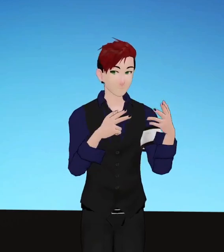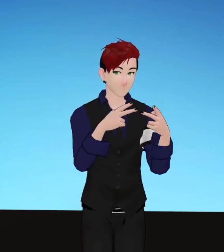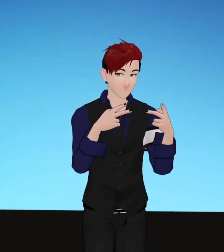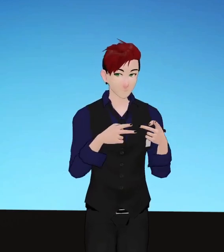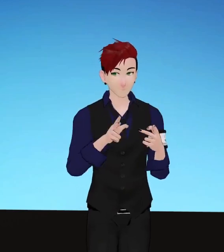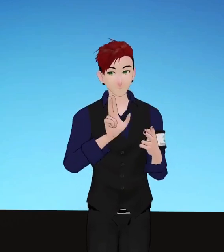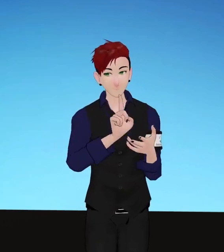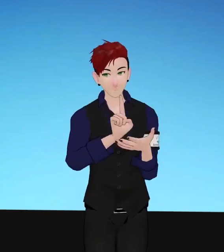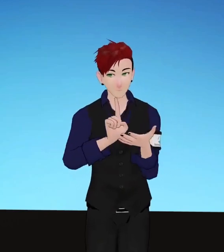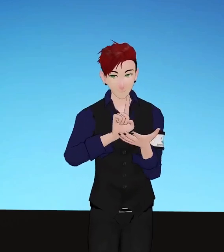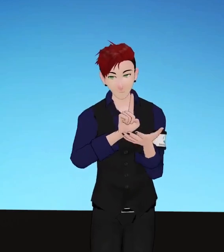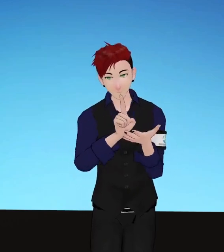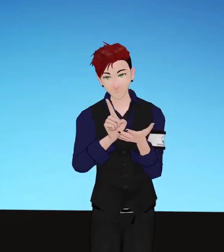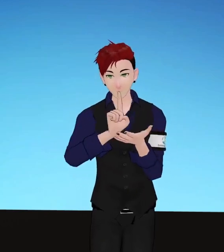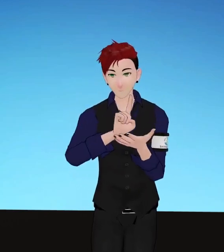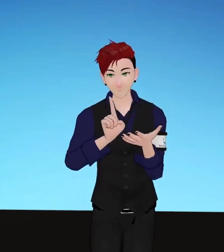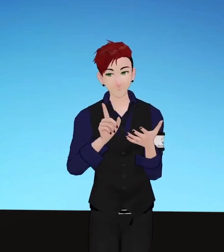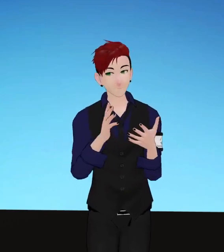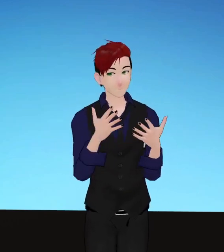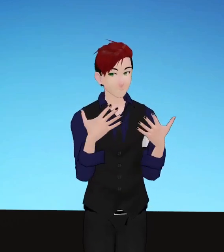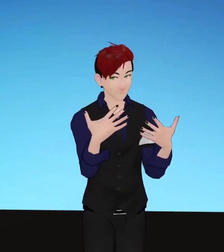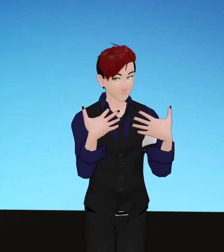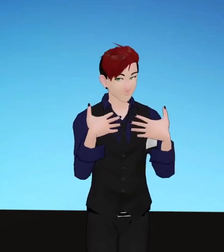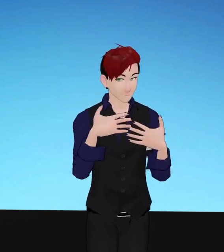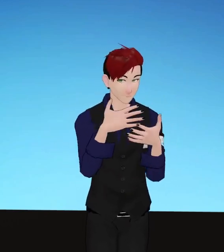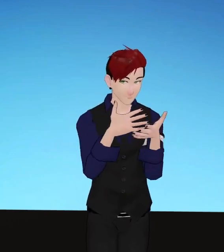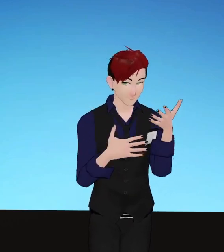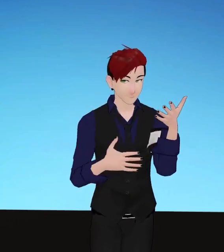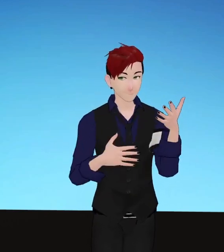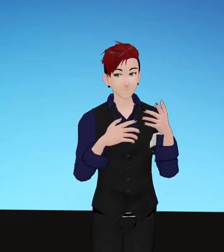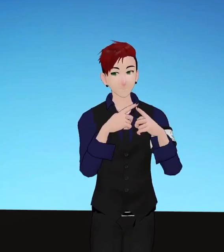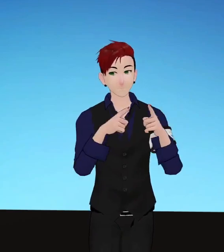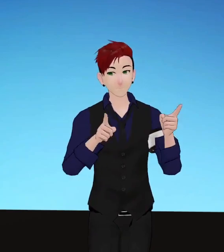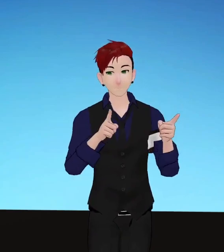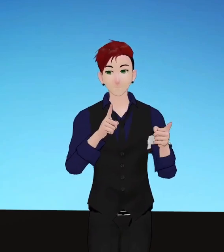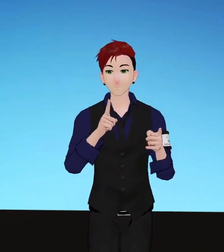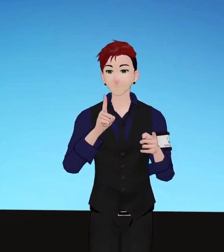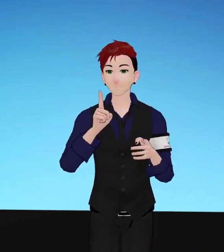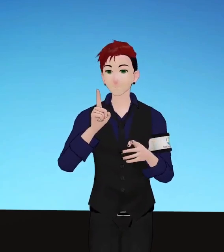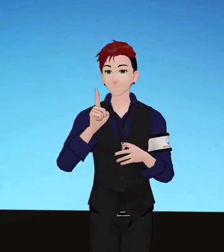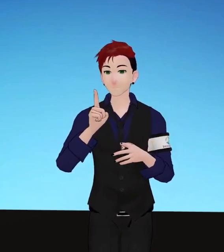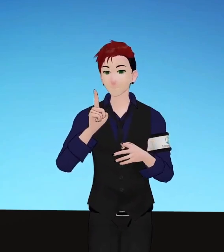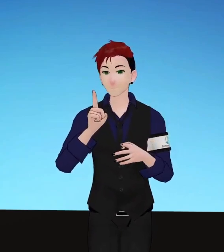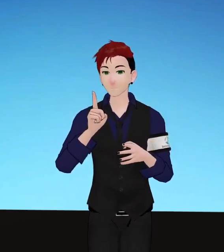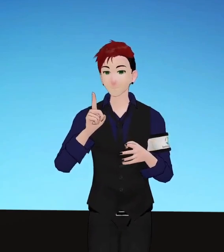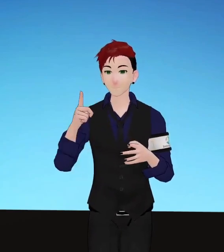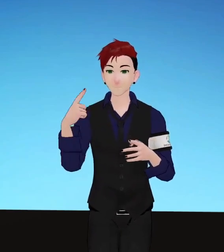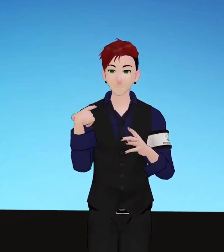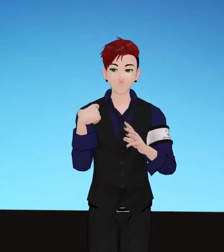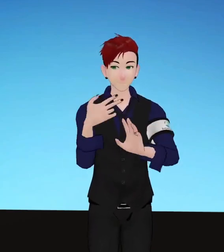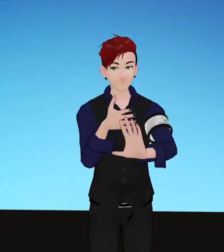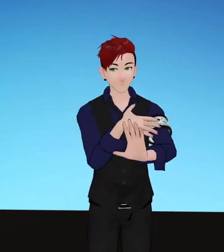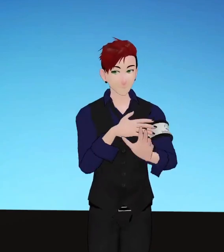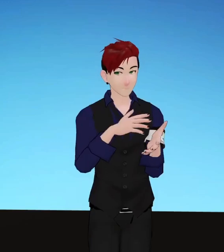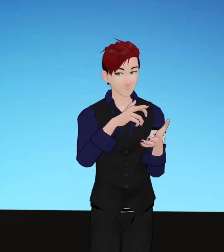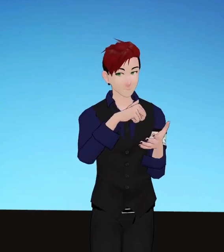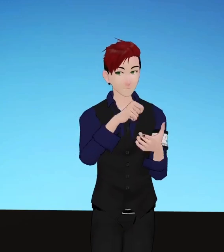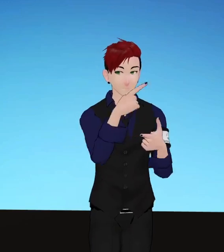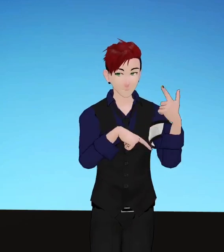stand. But when you transition from learning sign language in virtual reality to real life, you're